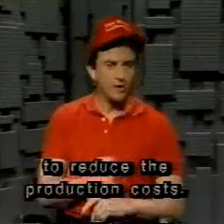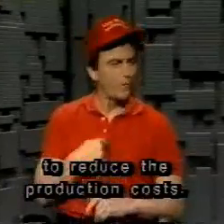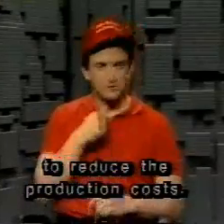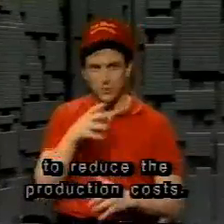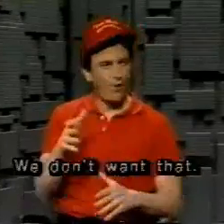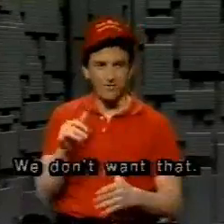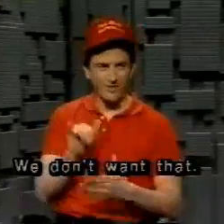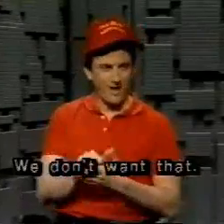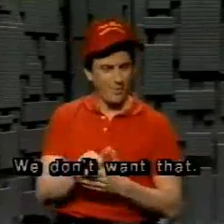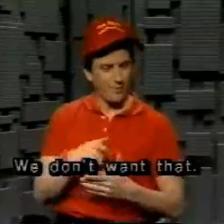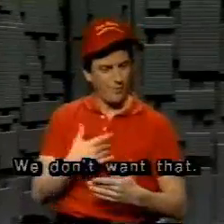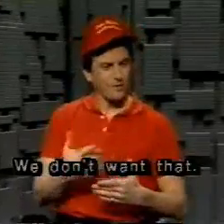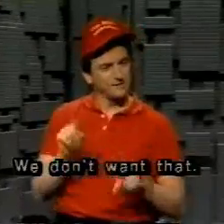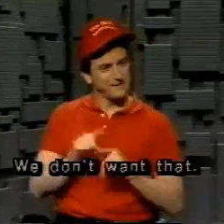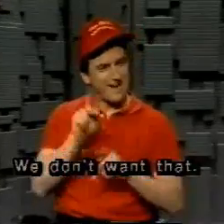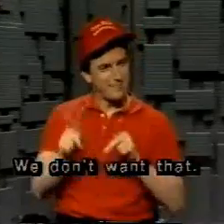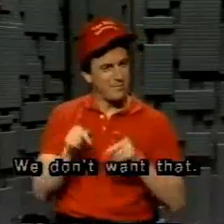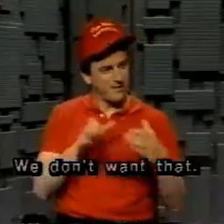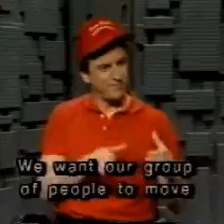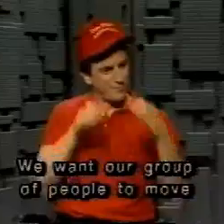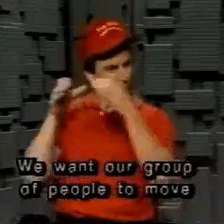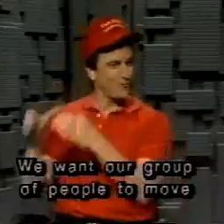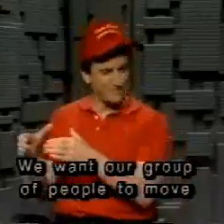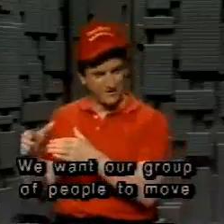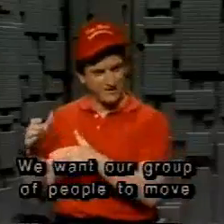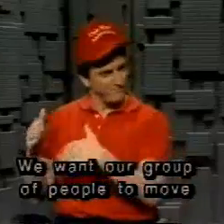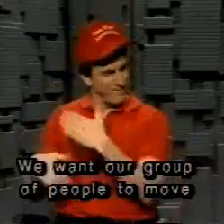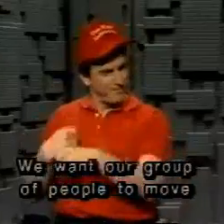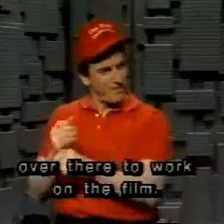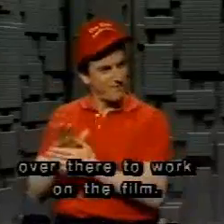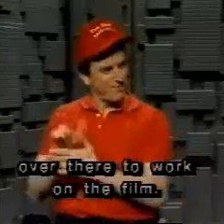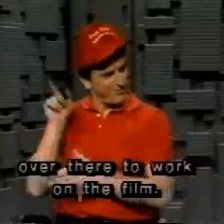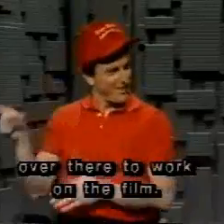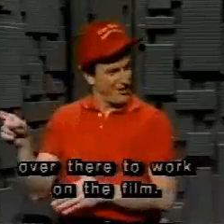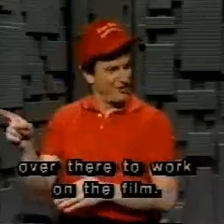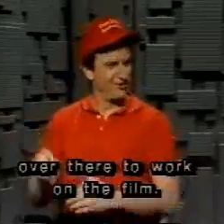We don't want that. We want our group of people to move over there to work on the film.